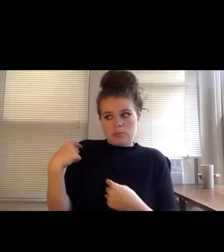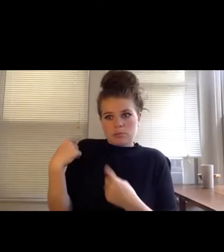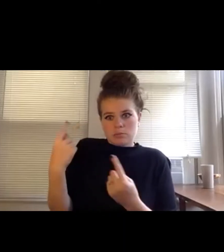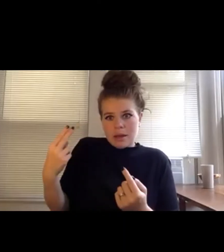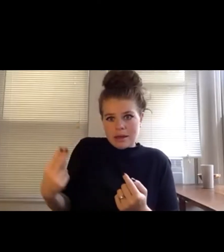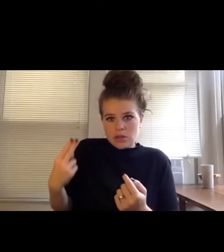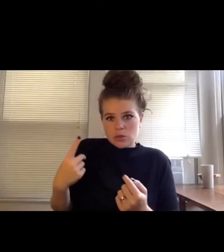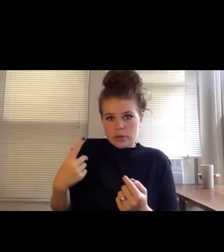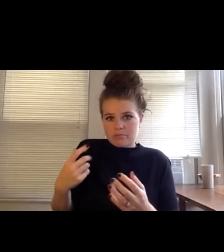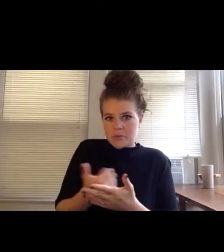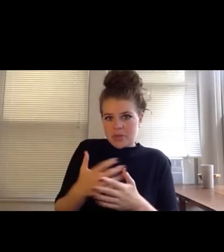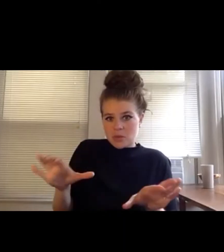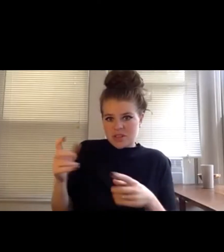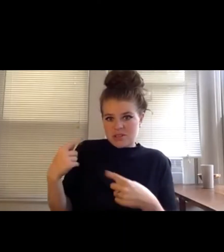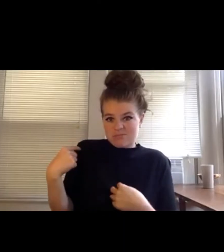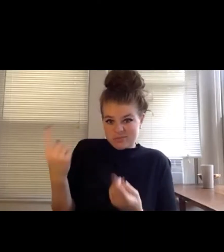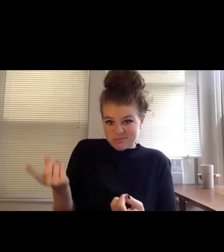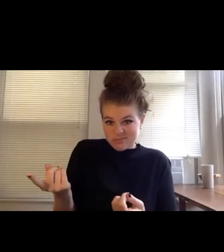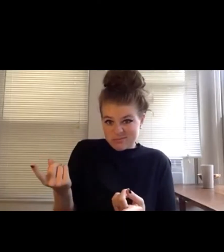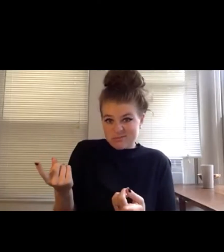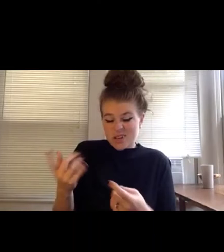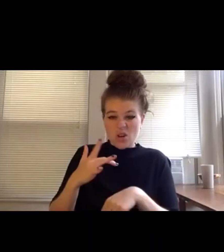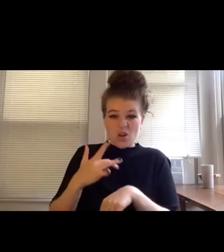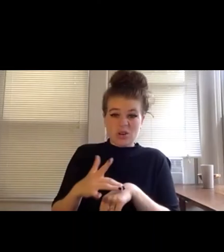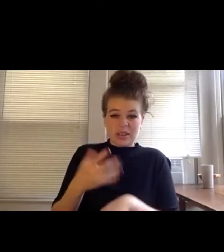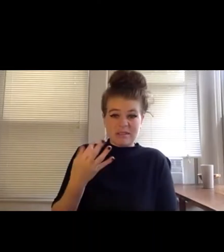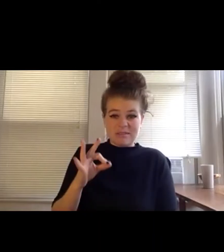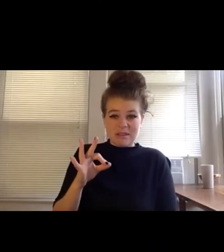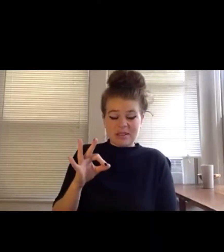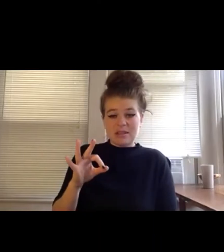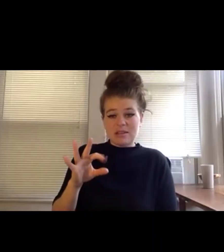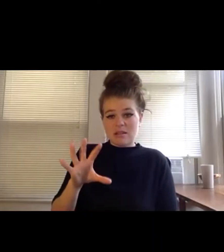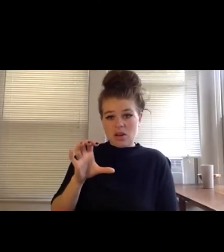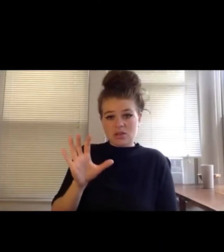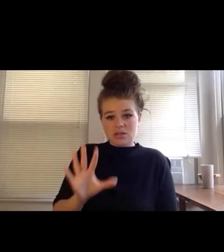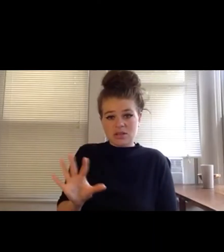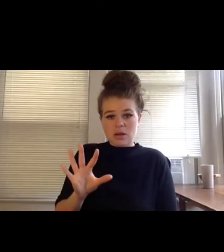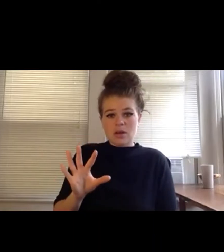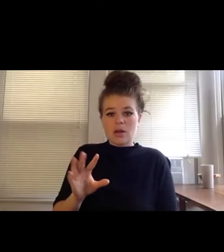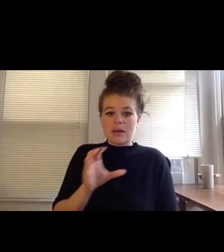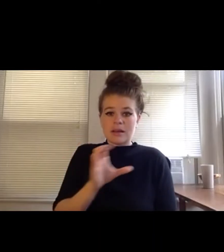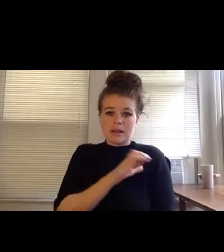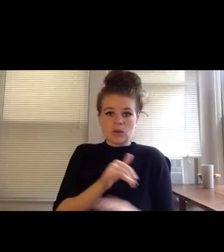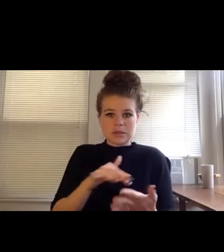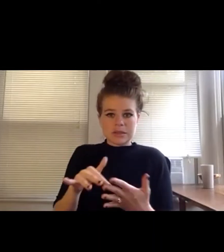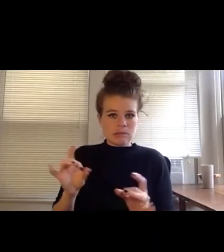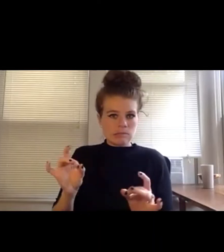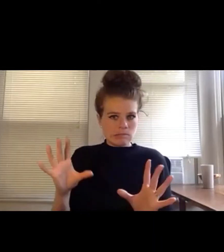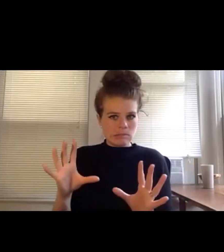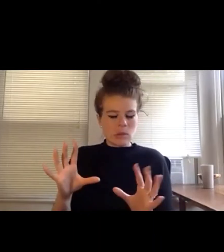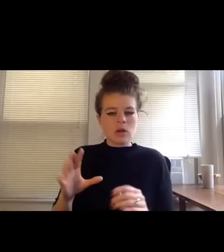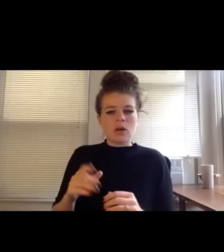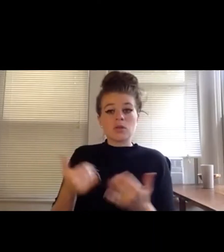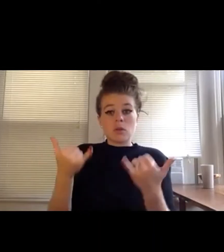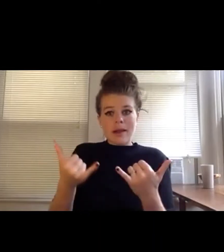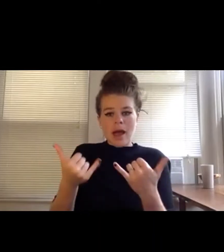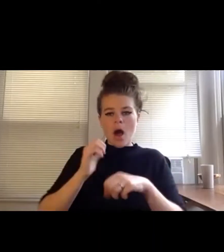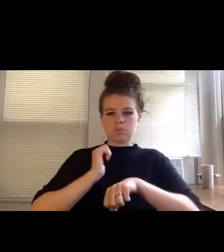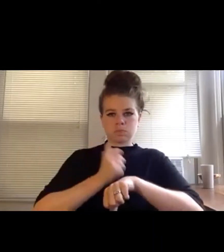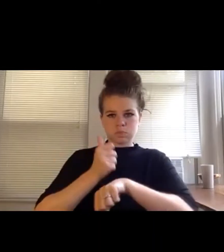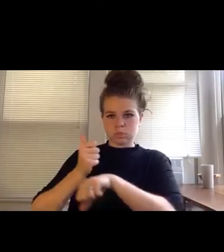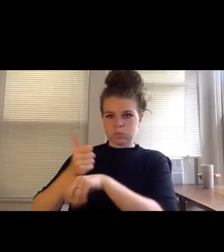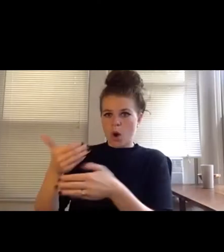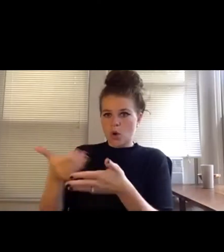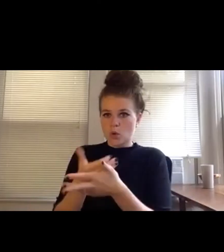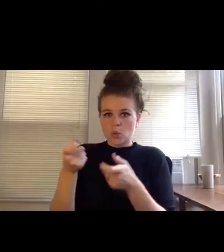done in the early 1900s about clinical study. So all these new regulatory bodies came